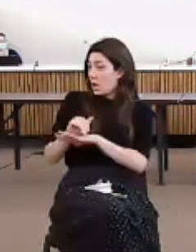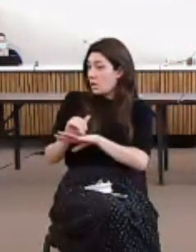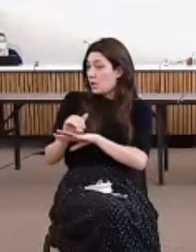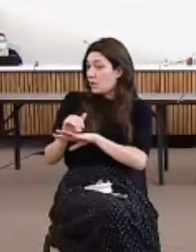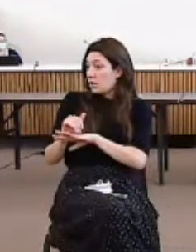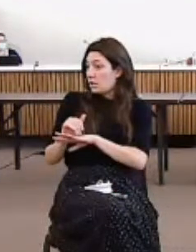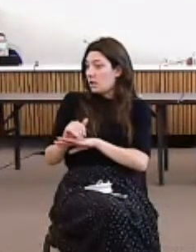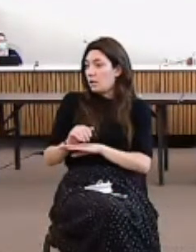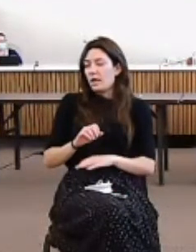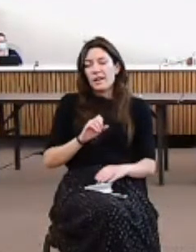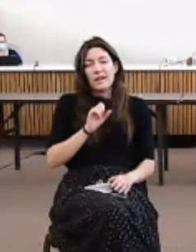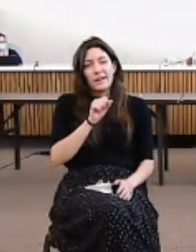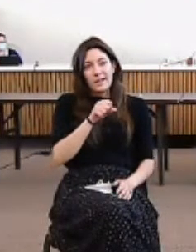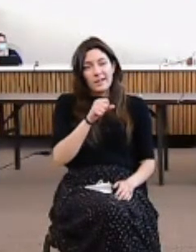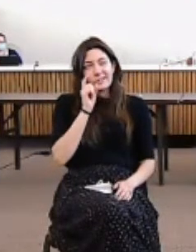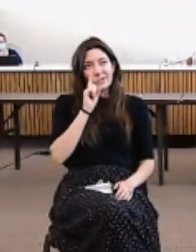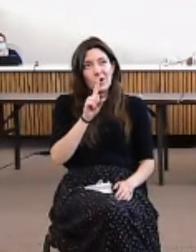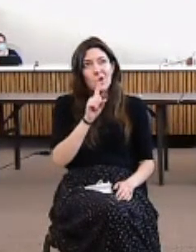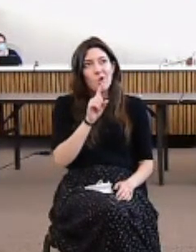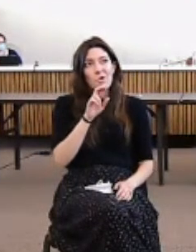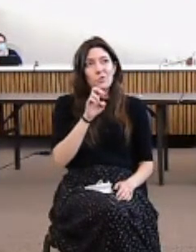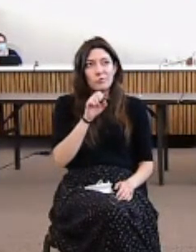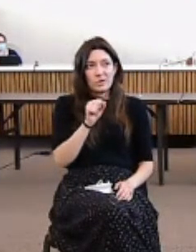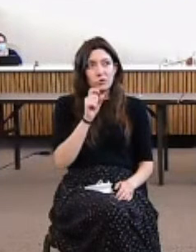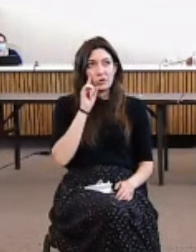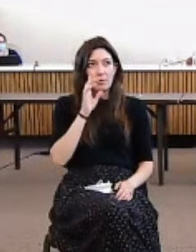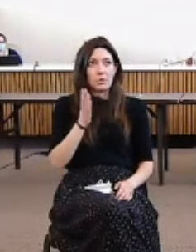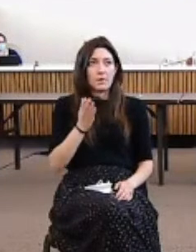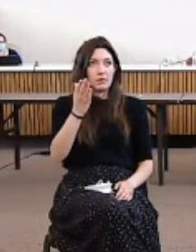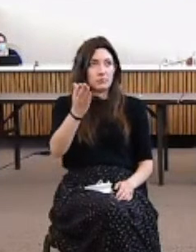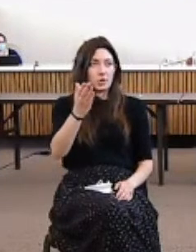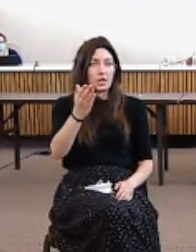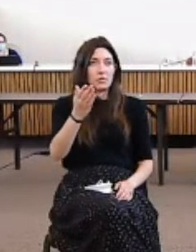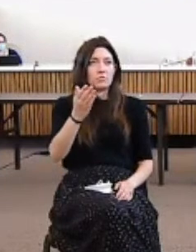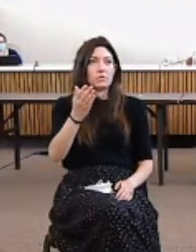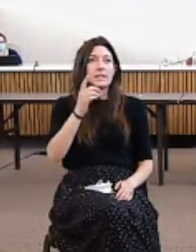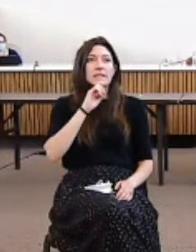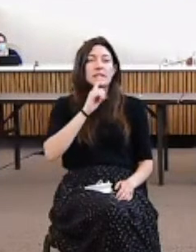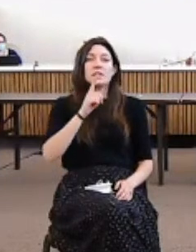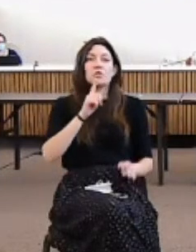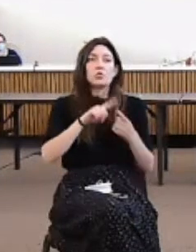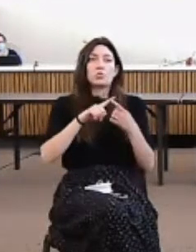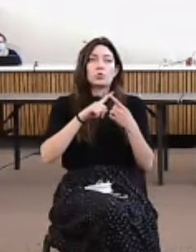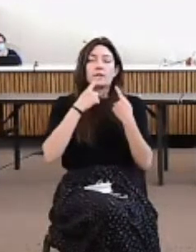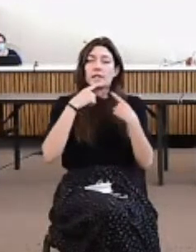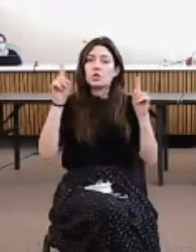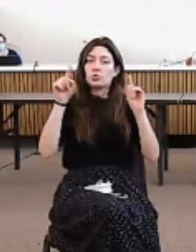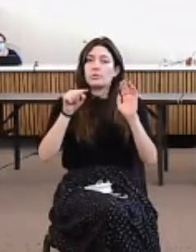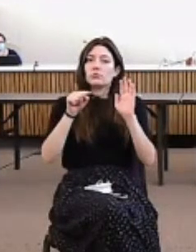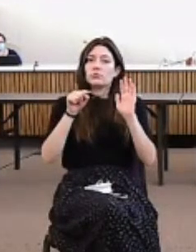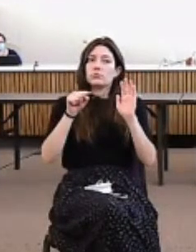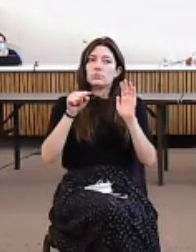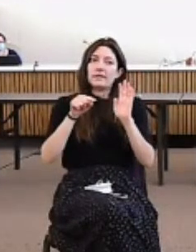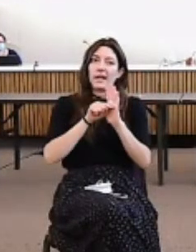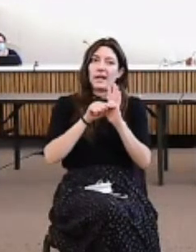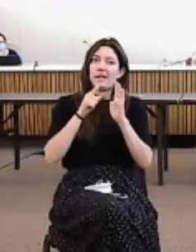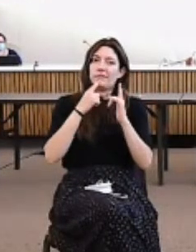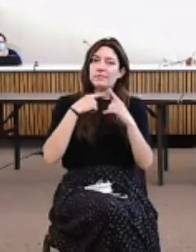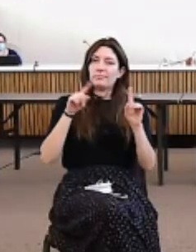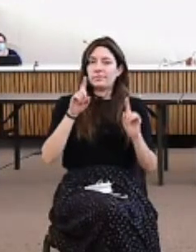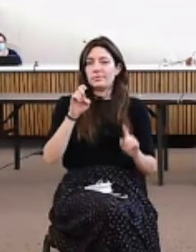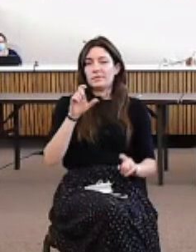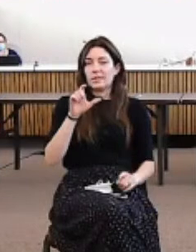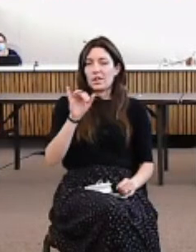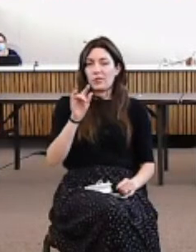And so the resolution that I'll be putting on the table is to Issue a negative declaration. issue a negative declaration and approve the special use